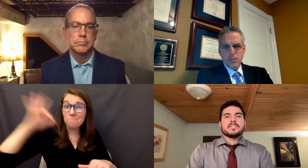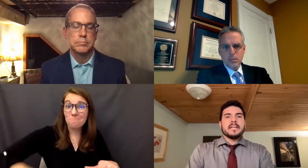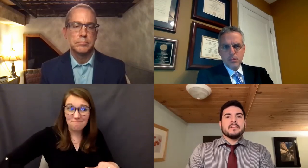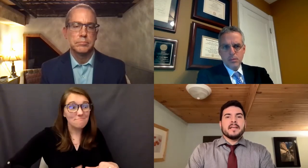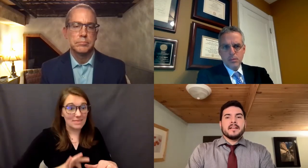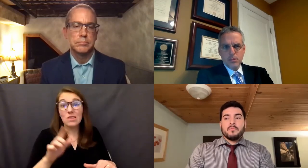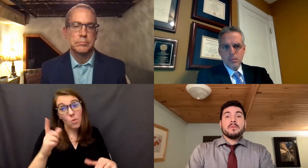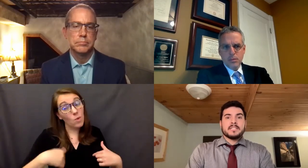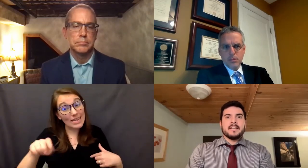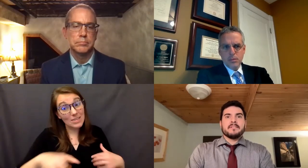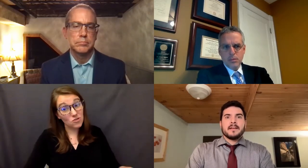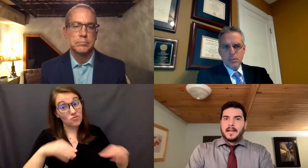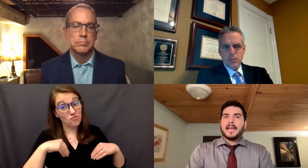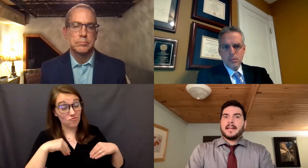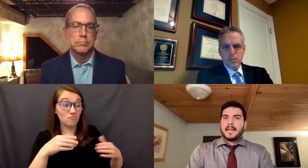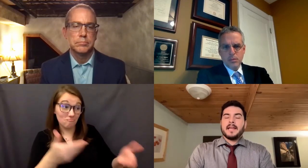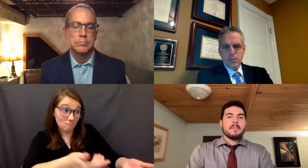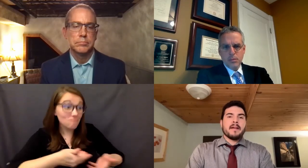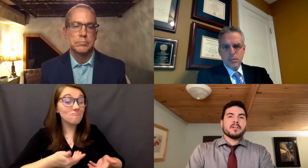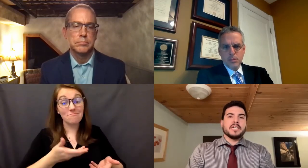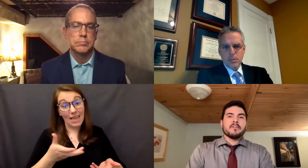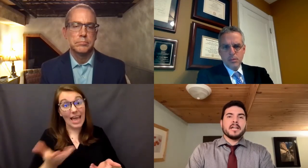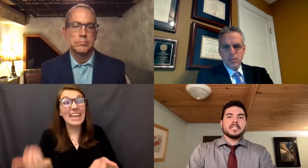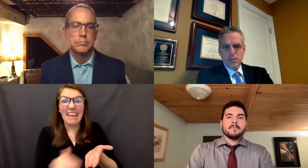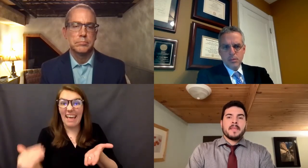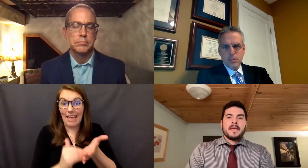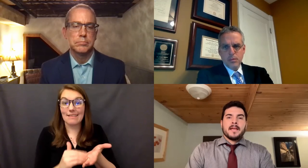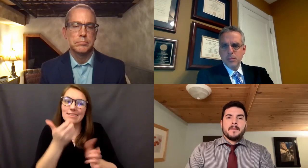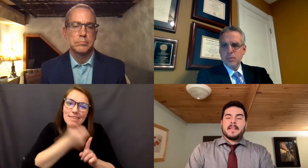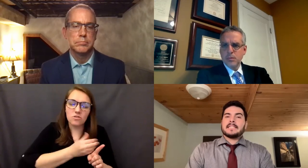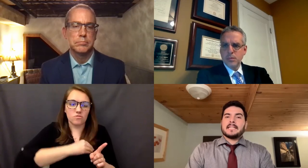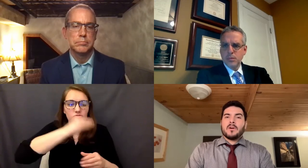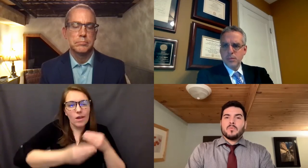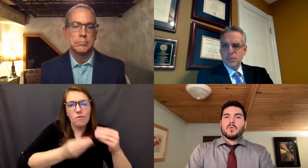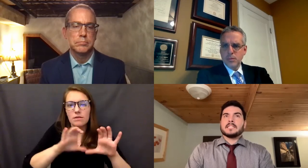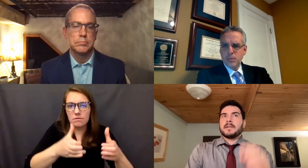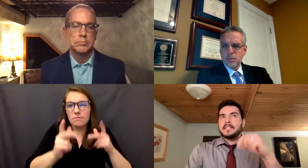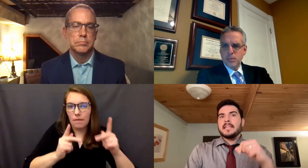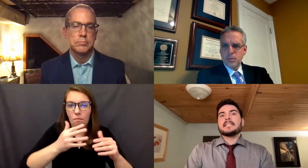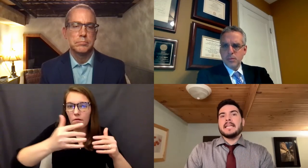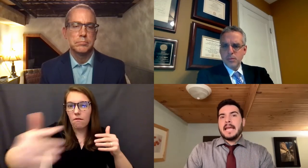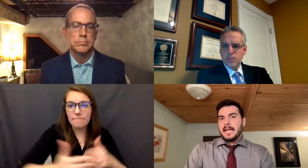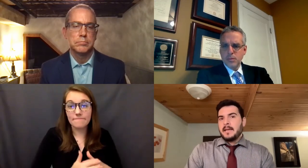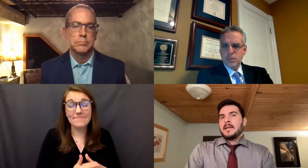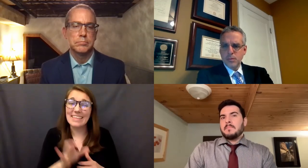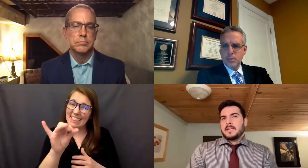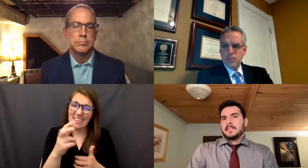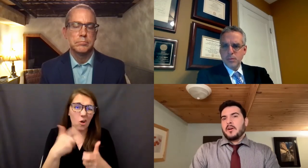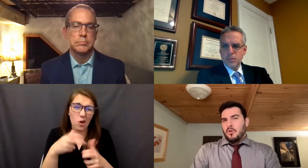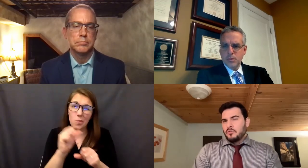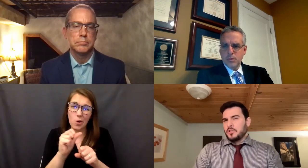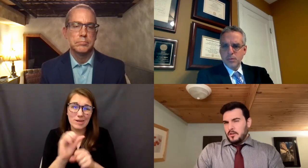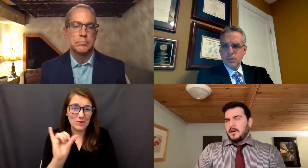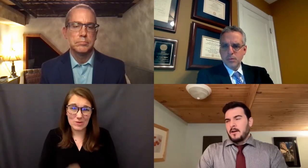be received and re-received again and again by every generation. And that takes hard work, especially I think today,